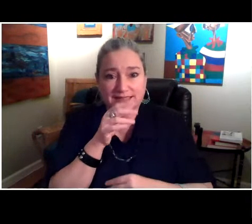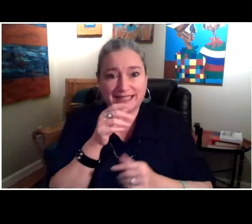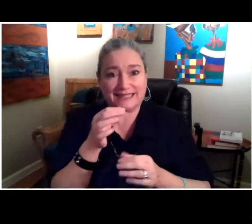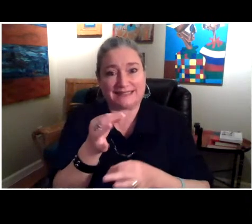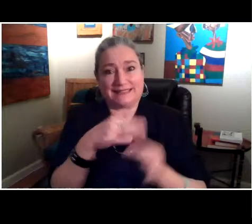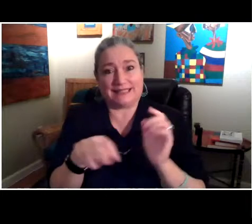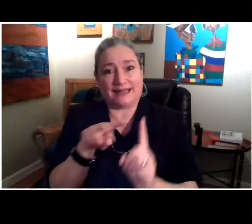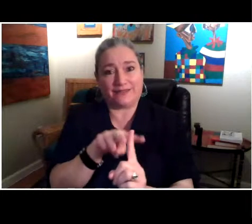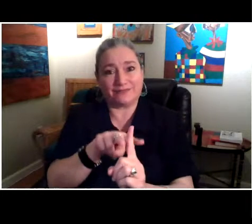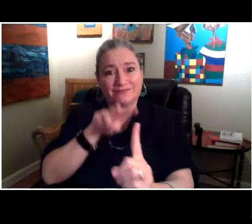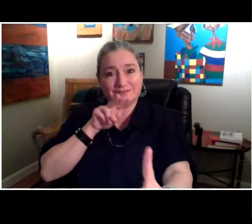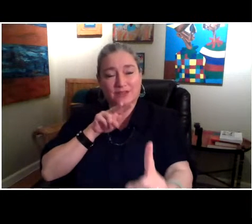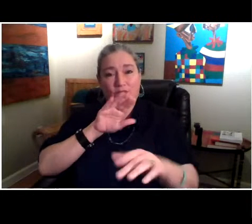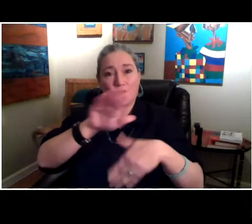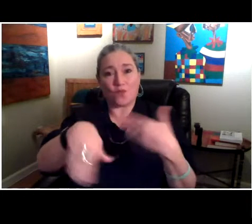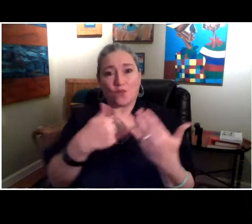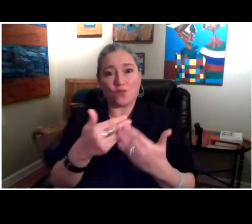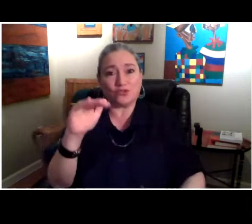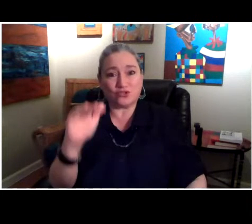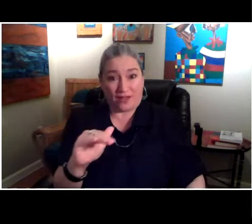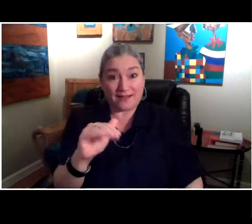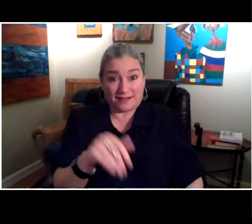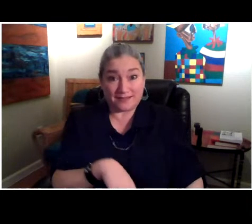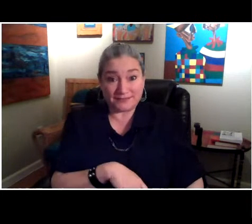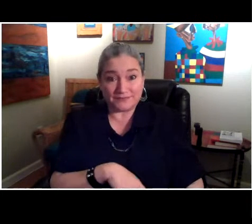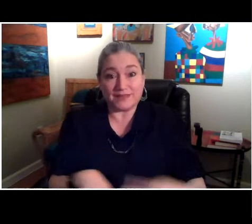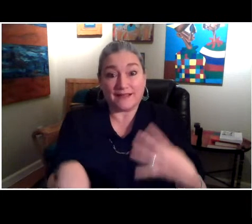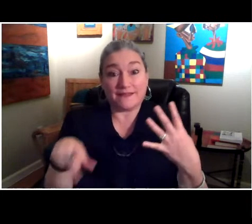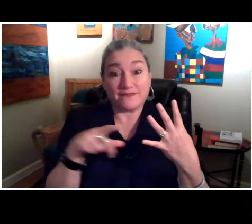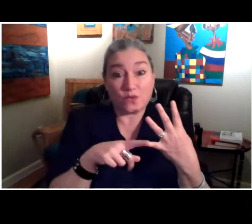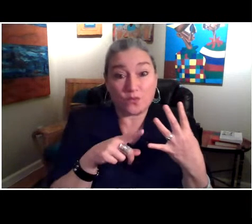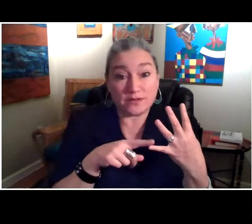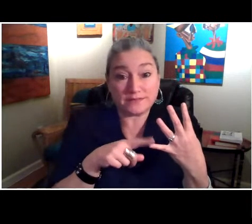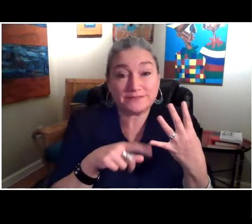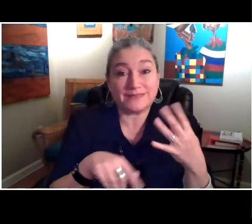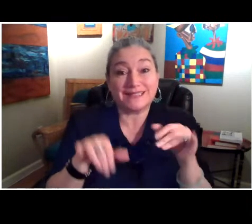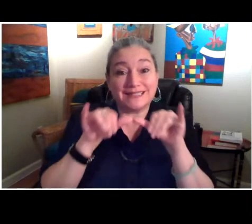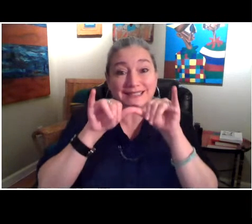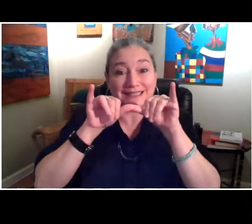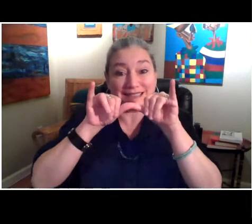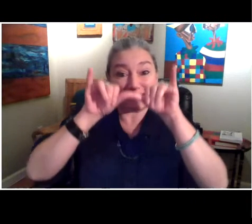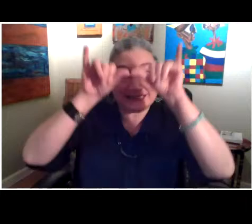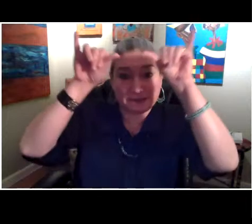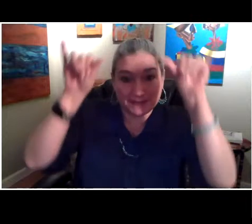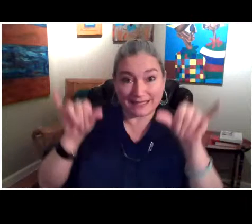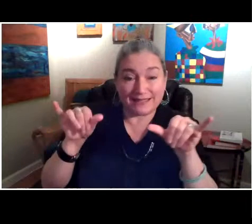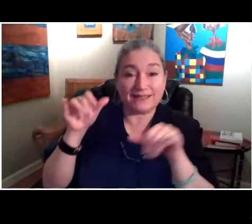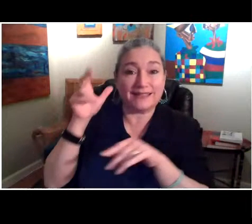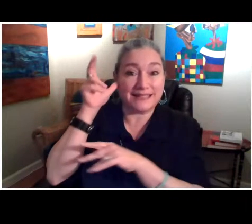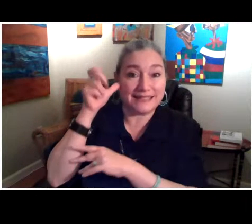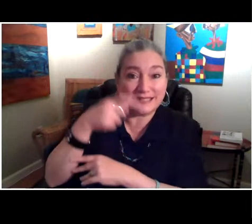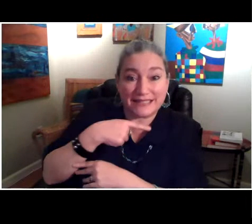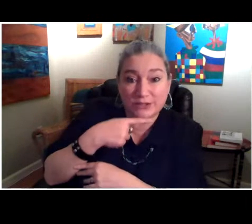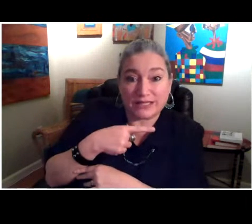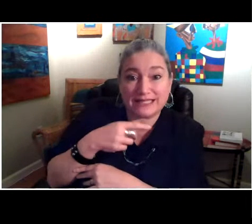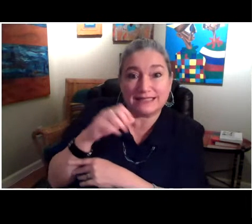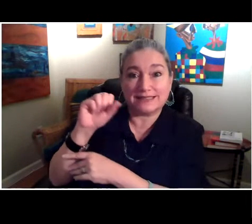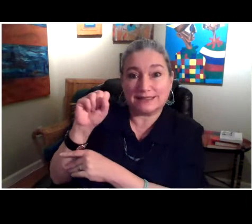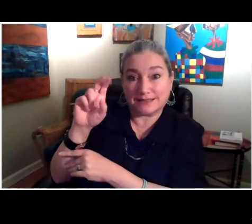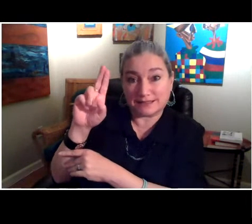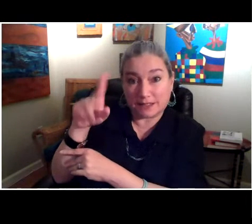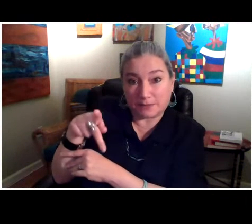was a hyperfocus on deaf children's ability to listen and speak and those skills rather than seeing the whole